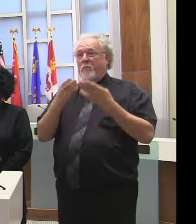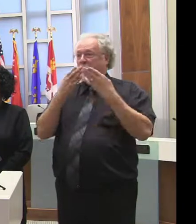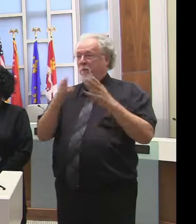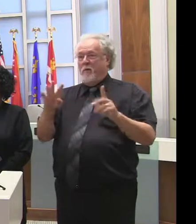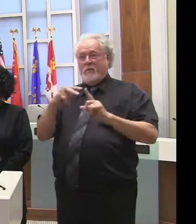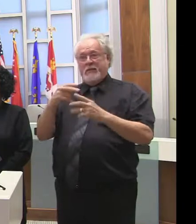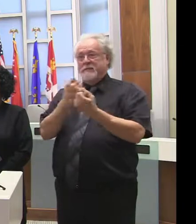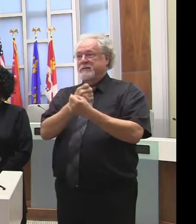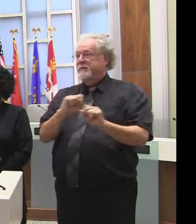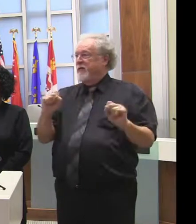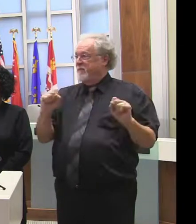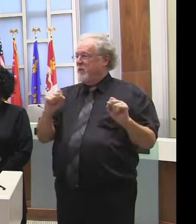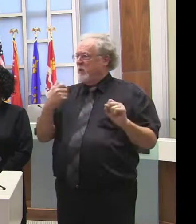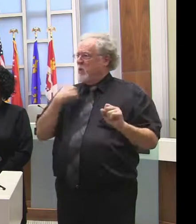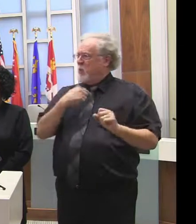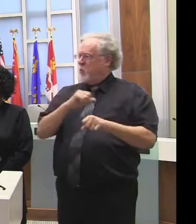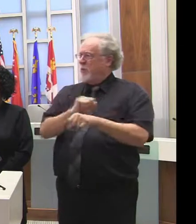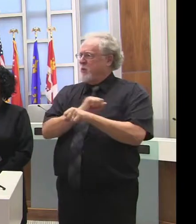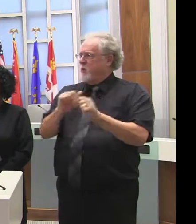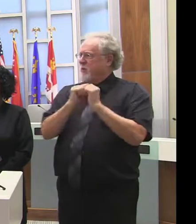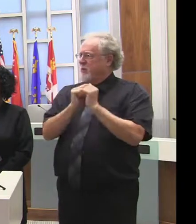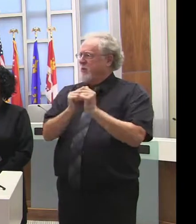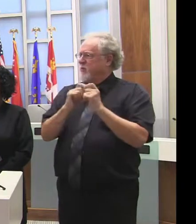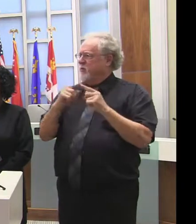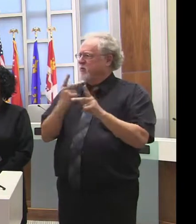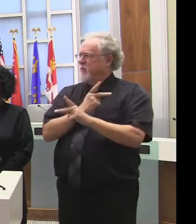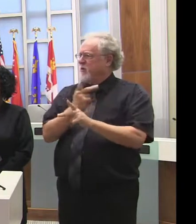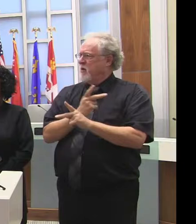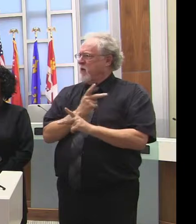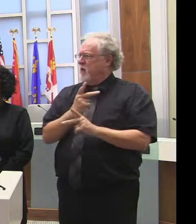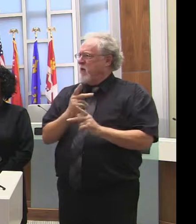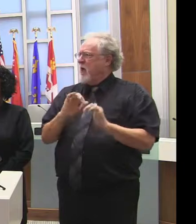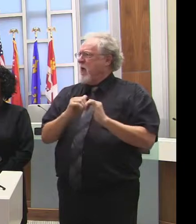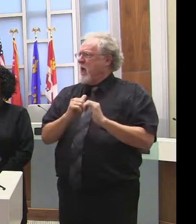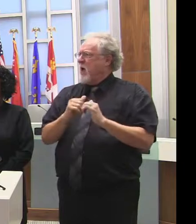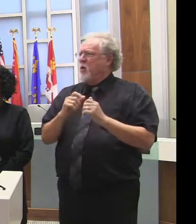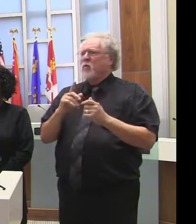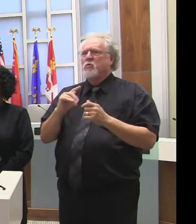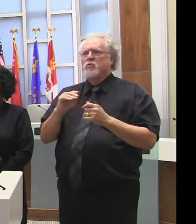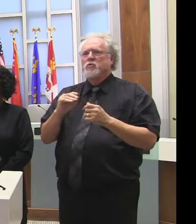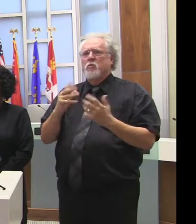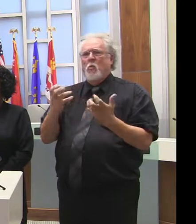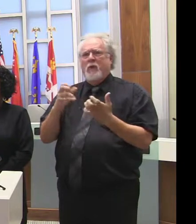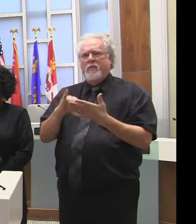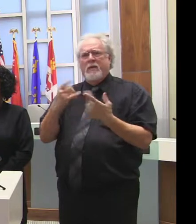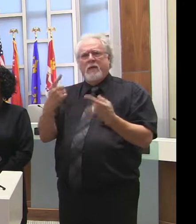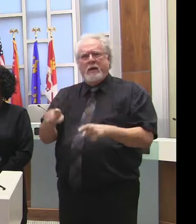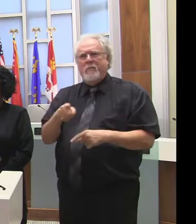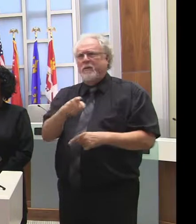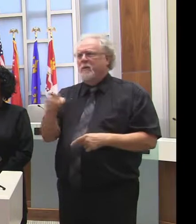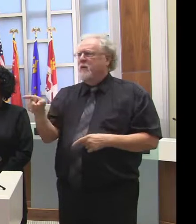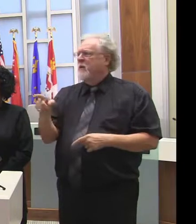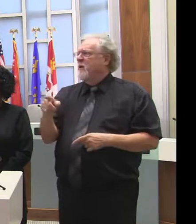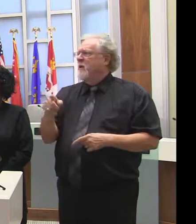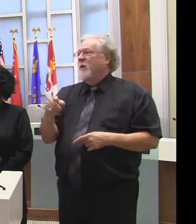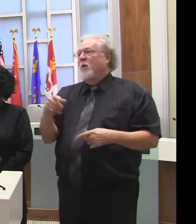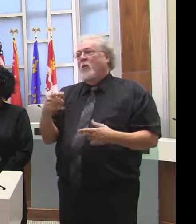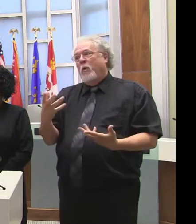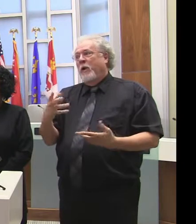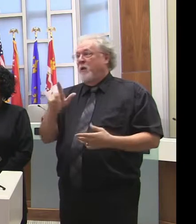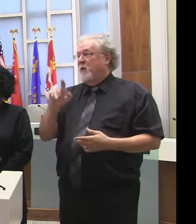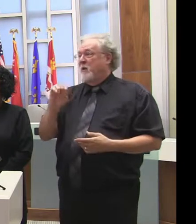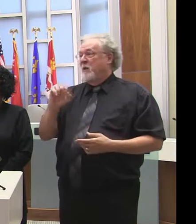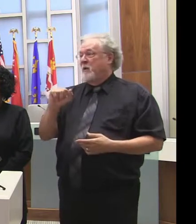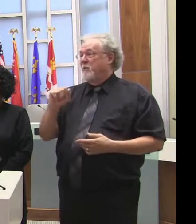safety perspective, we worked together to try to figure out how we would want that to happen. Well, the